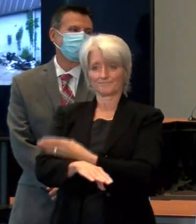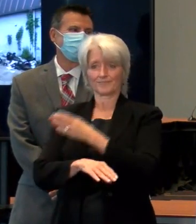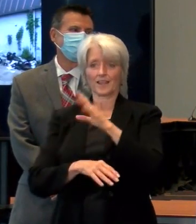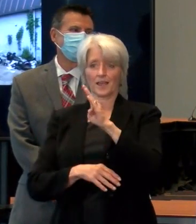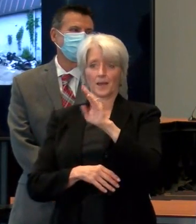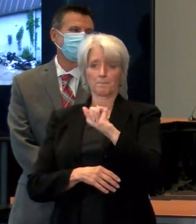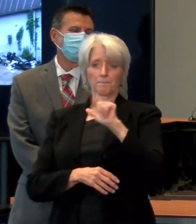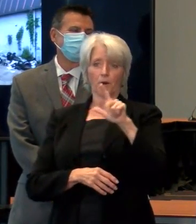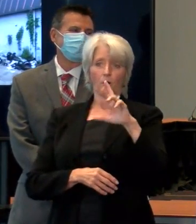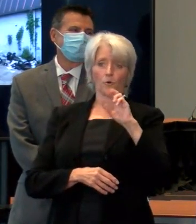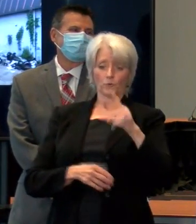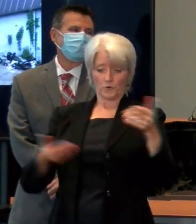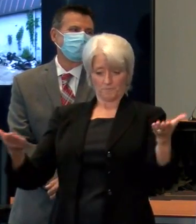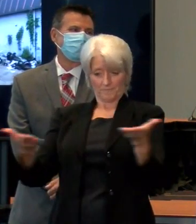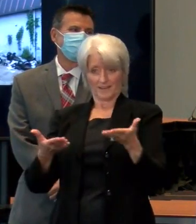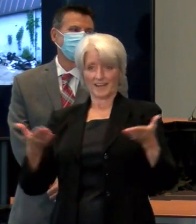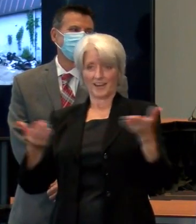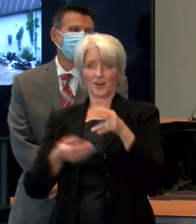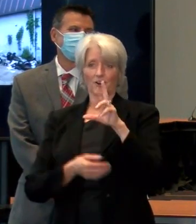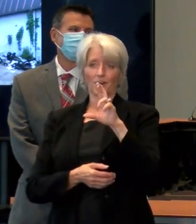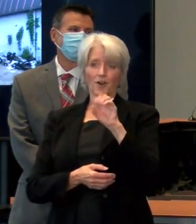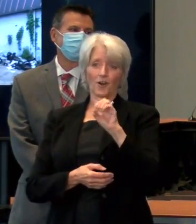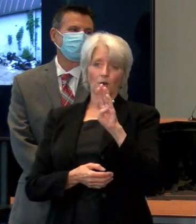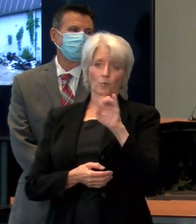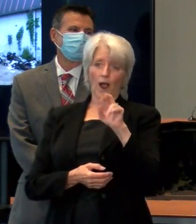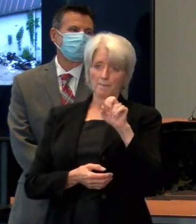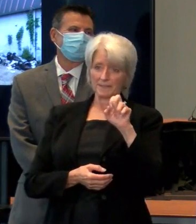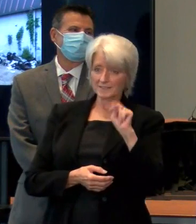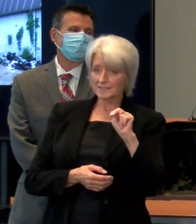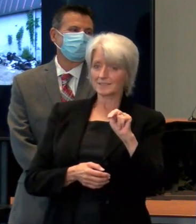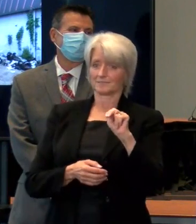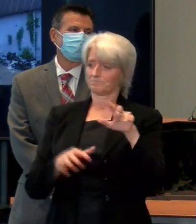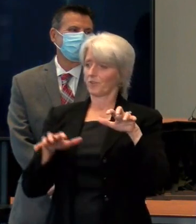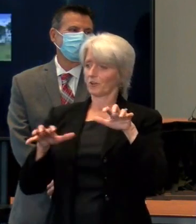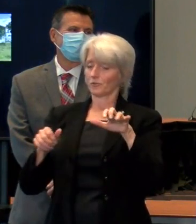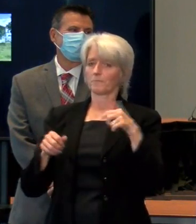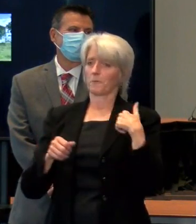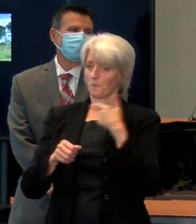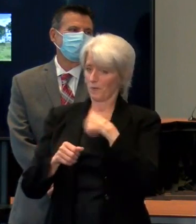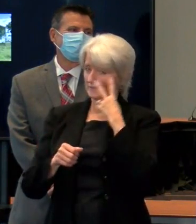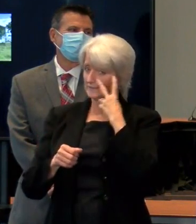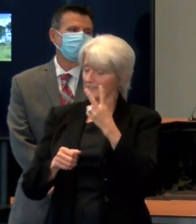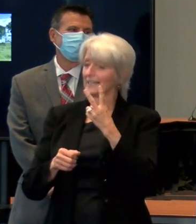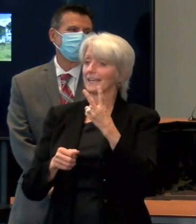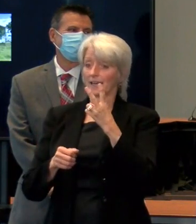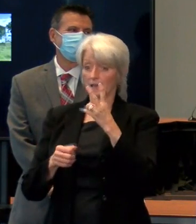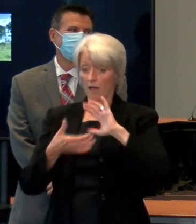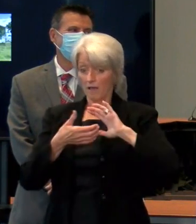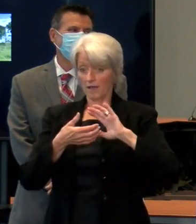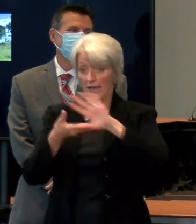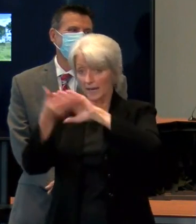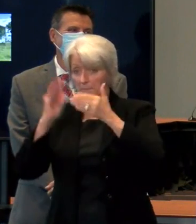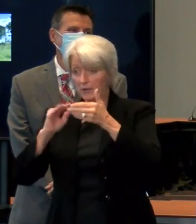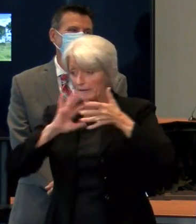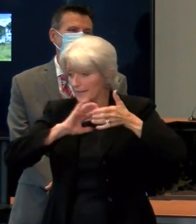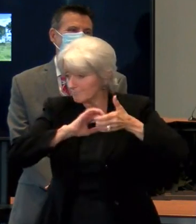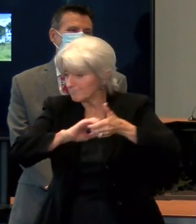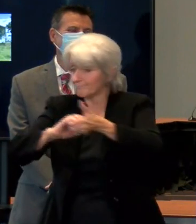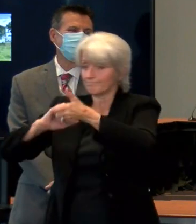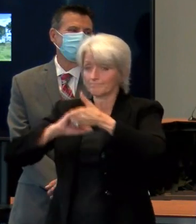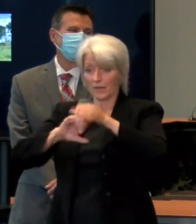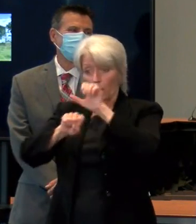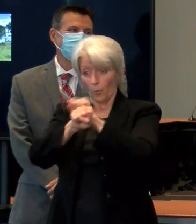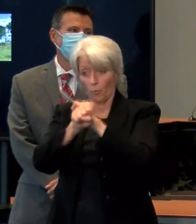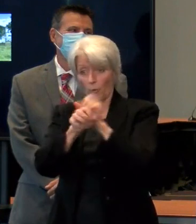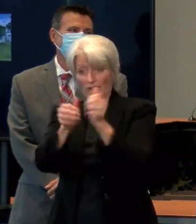at Robinson Auditorium, we see what can happen when our community comes together and works in one direction to make our community